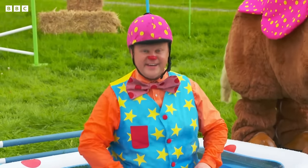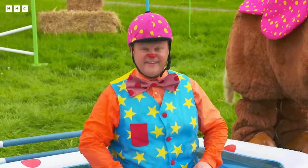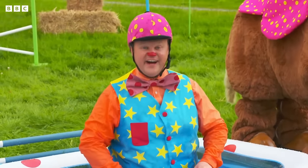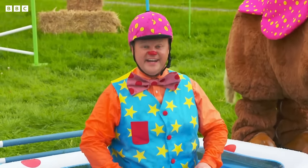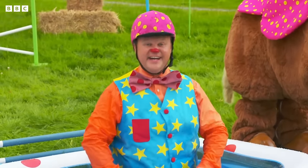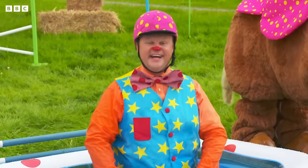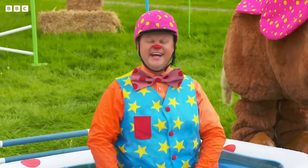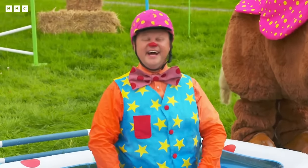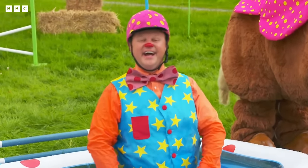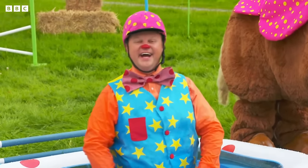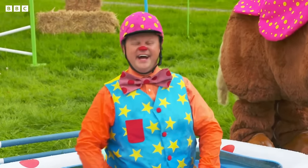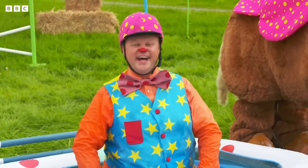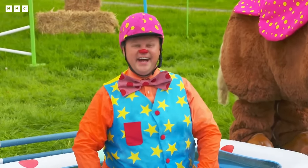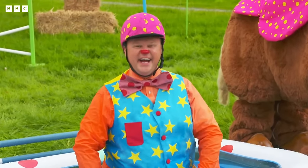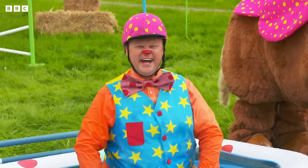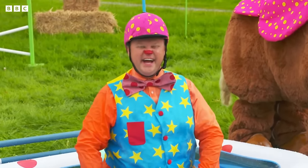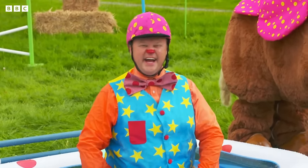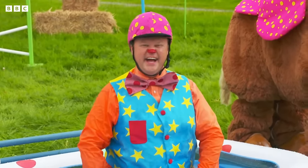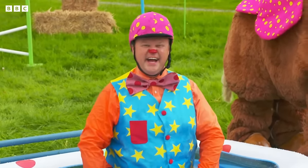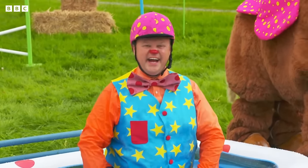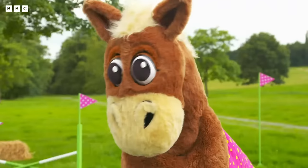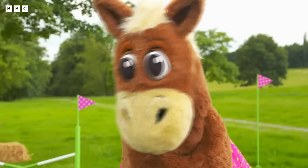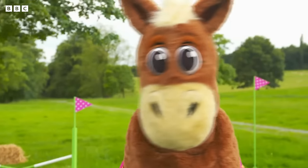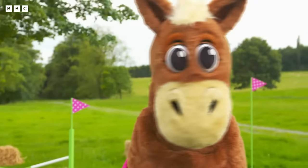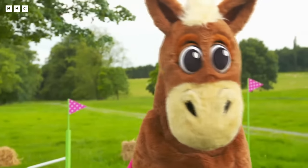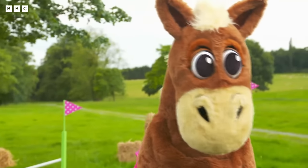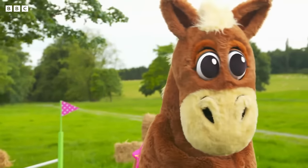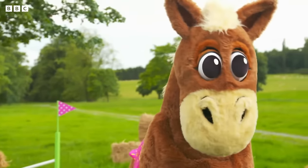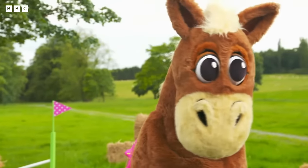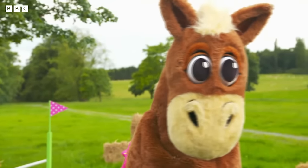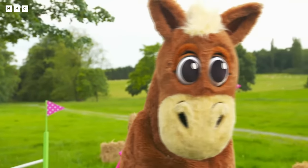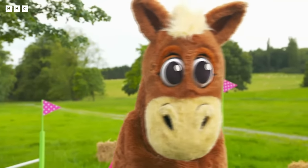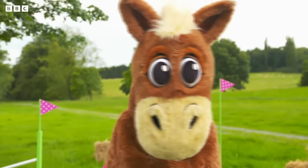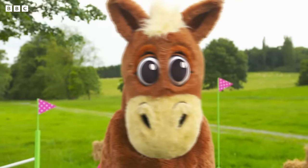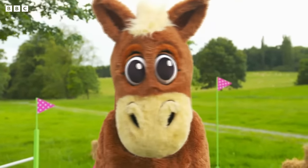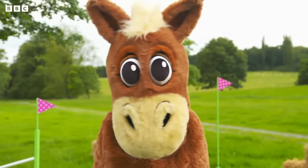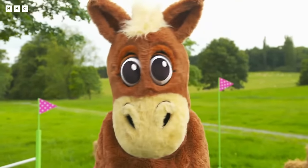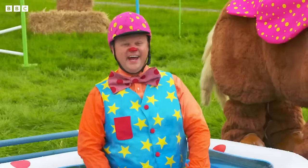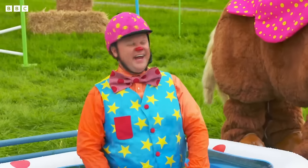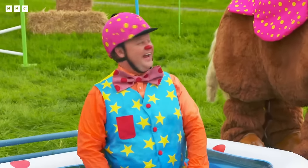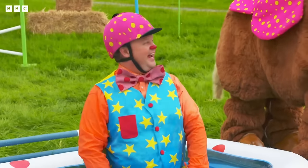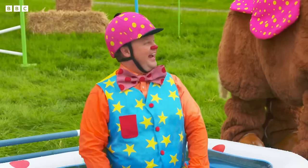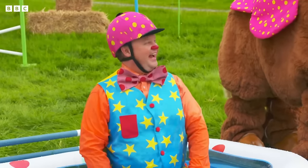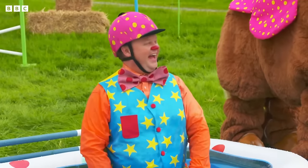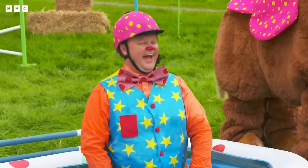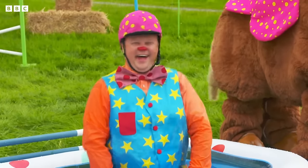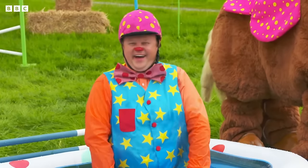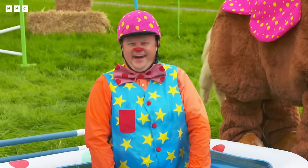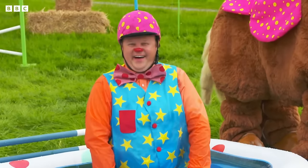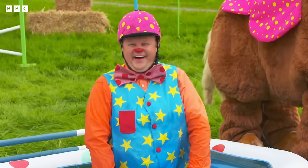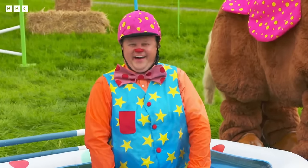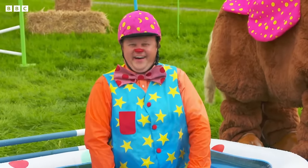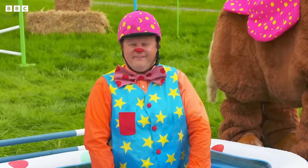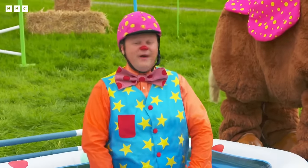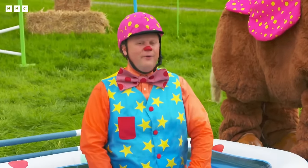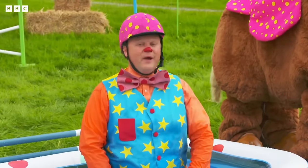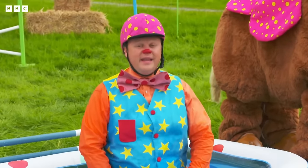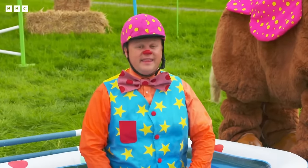Good one. Thank you, Mr. Tumble and Spotty. We think you're both stars. Oh, well, we think